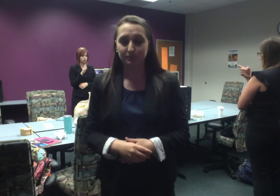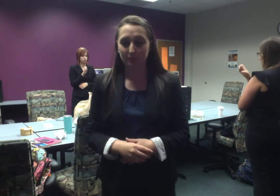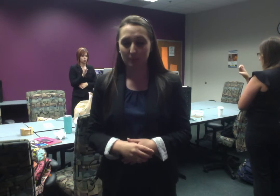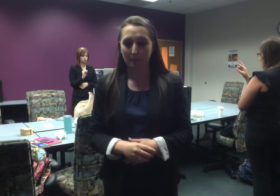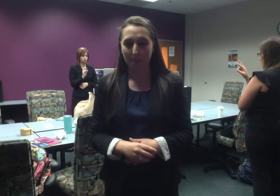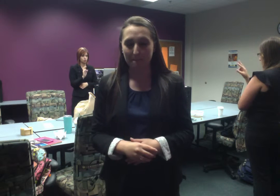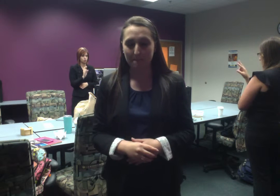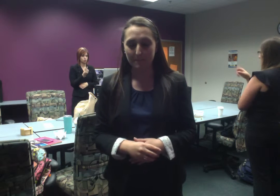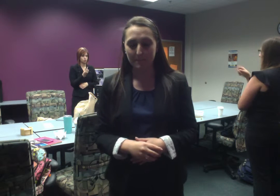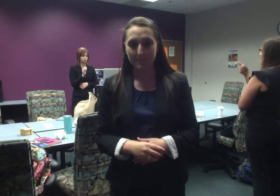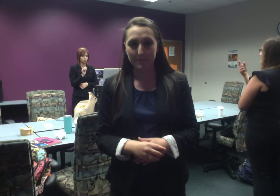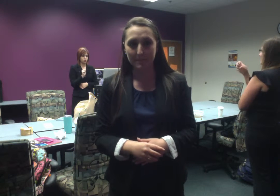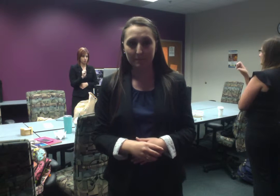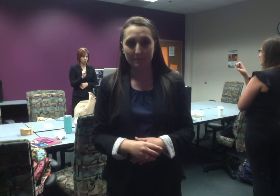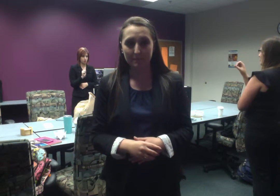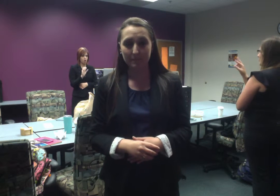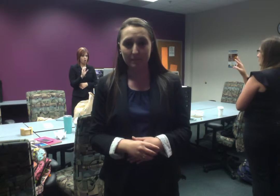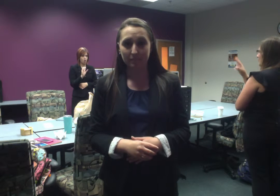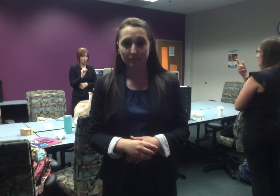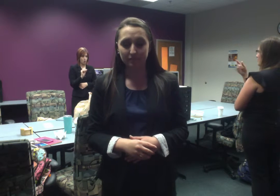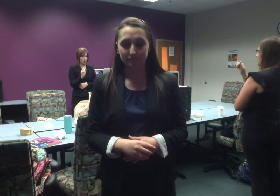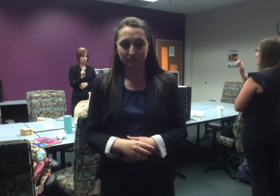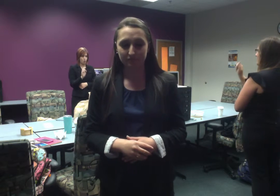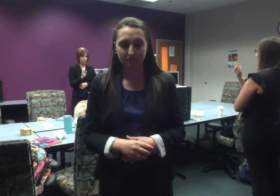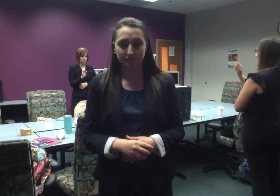O'Keeffe. I always pretend like I'm sneezing.